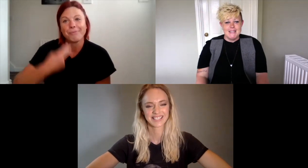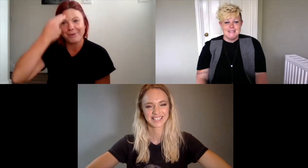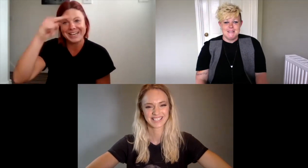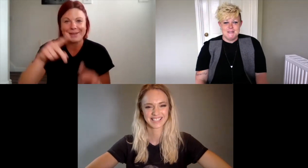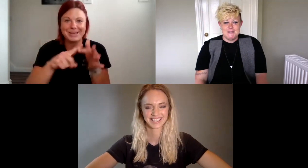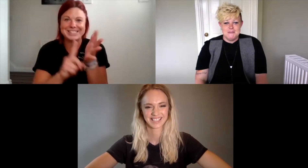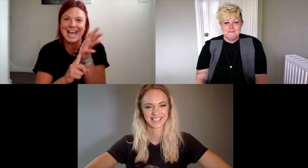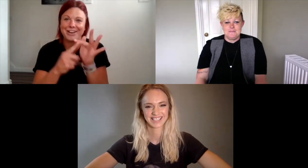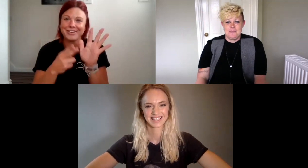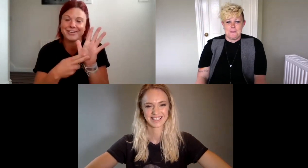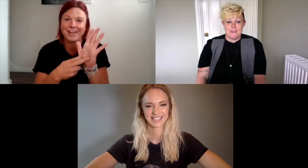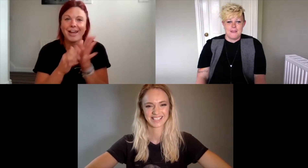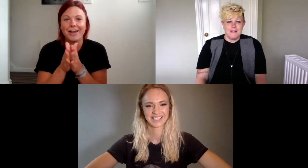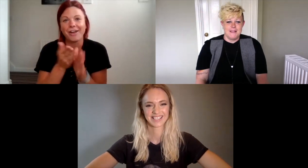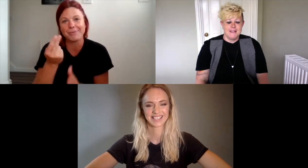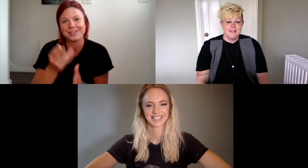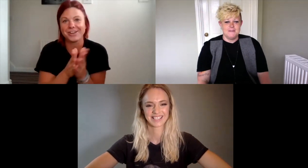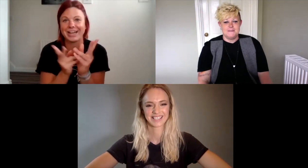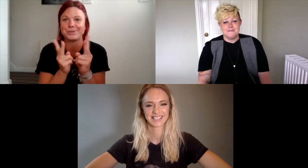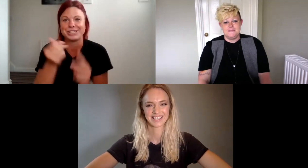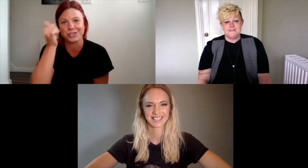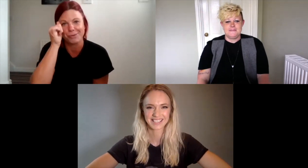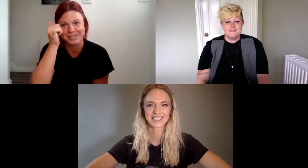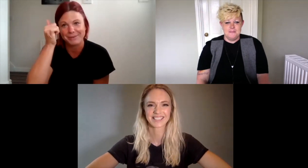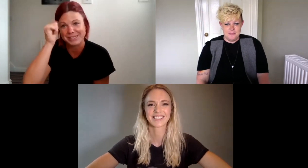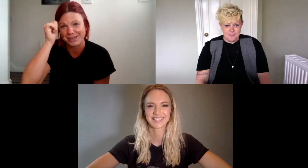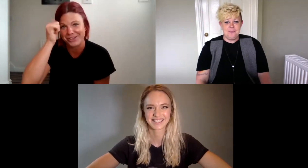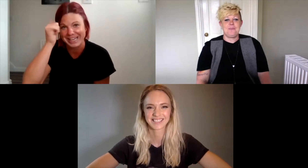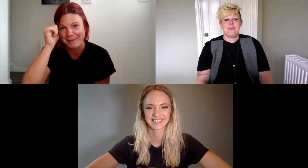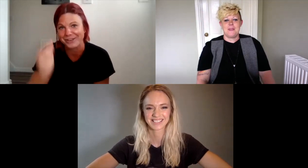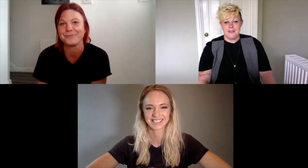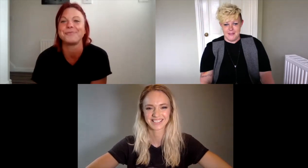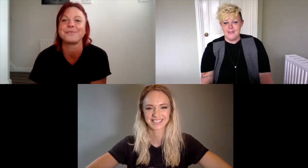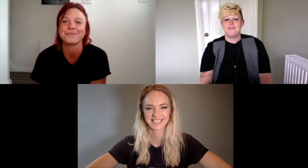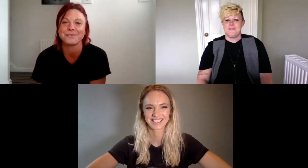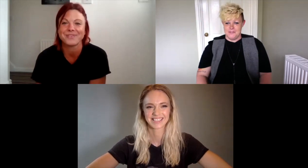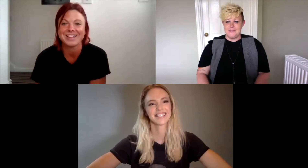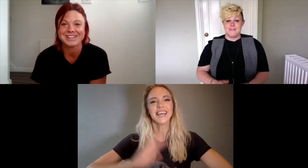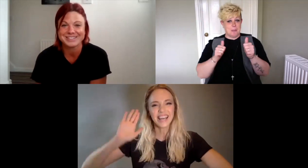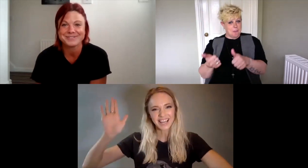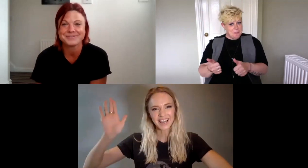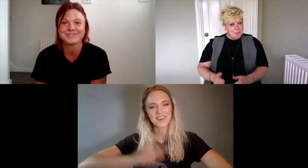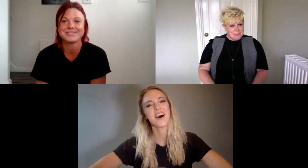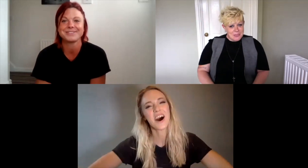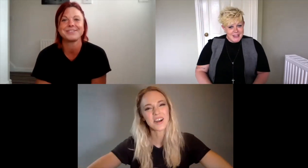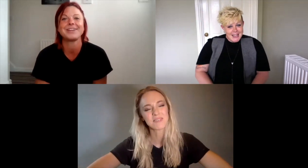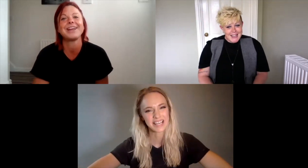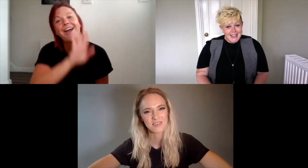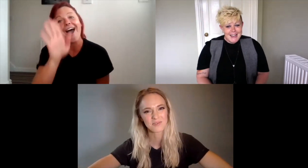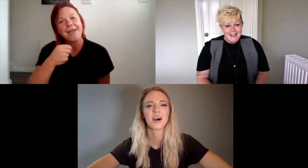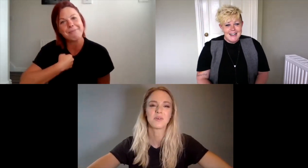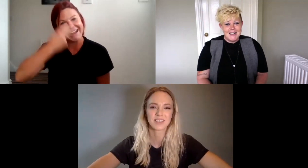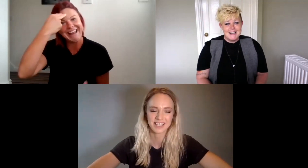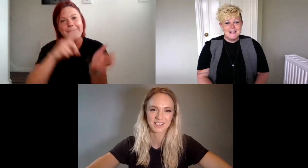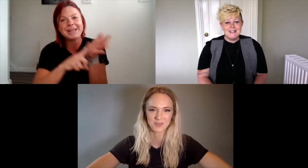you? My name is Ellen and I'm a sign language interpreter. That's my sign name, Ellen. Hello, I'm